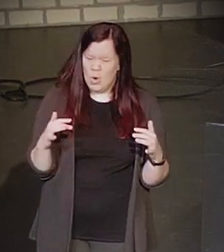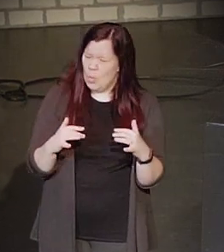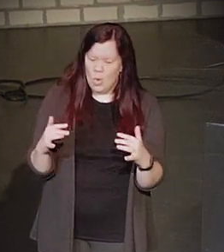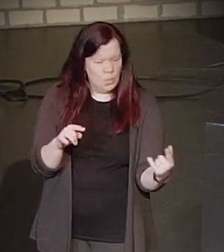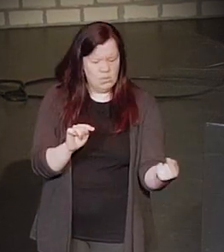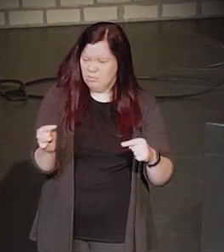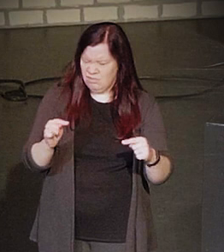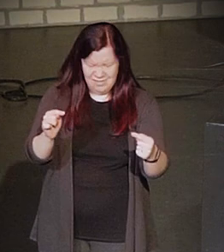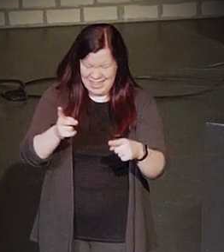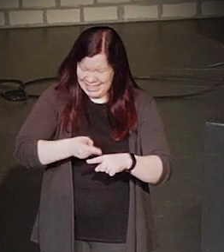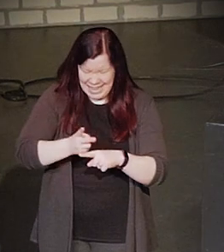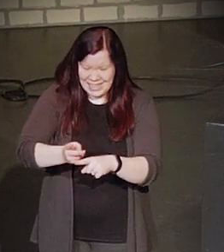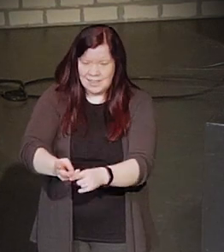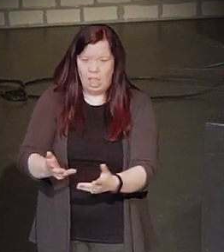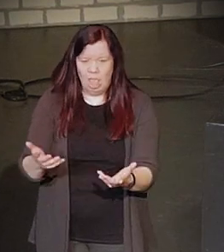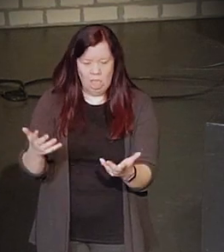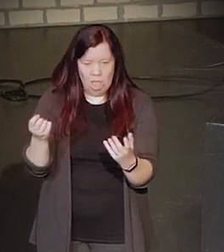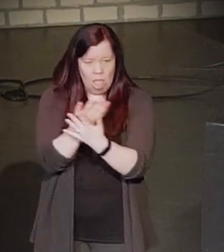war, battle after battle?